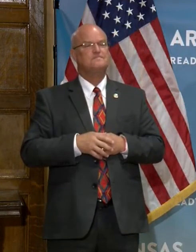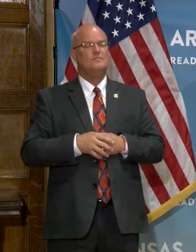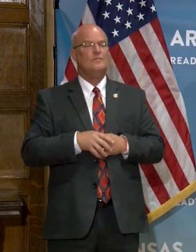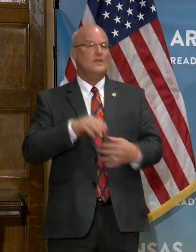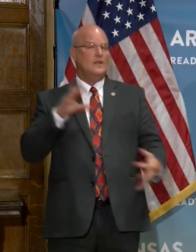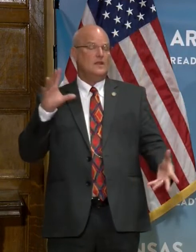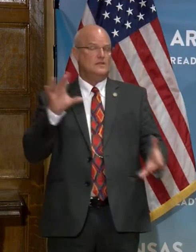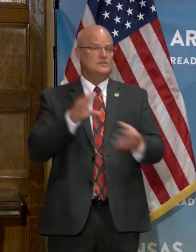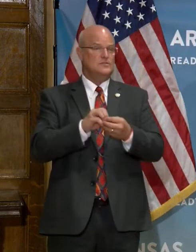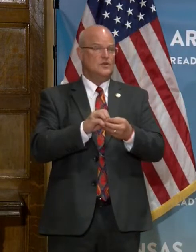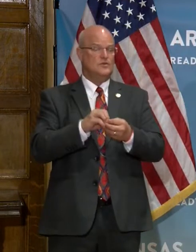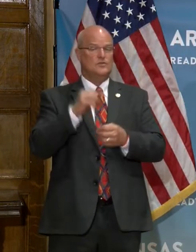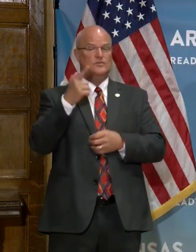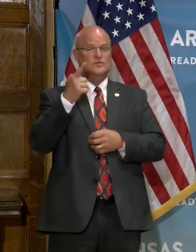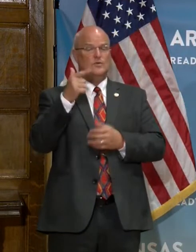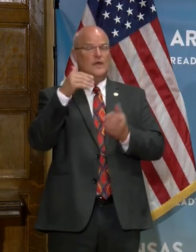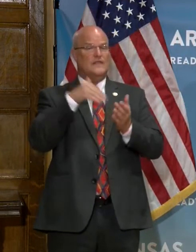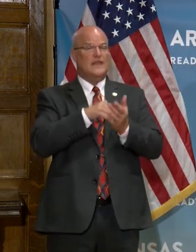our total is